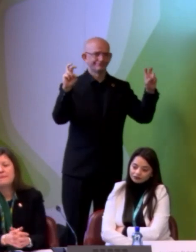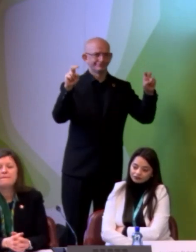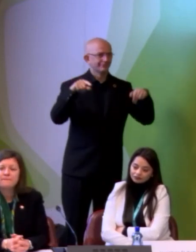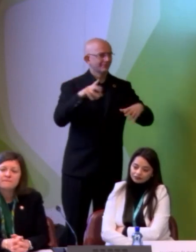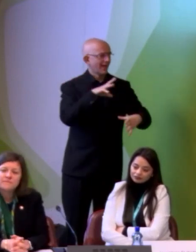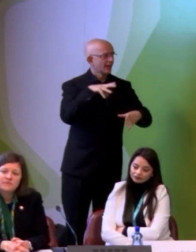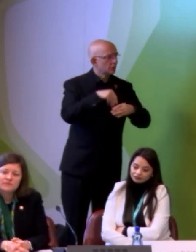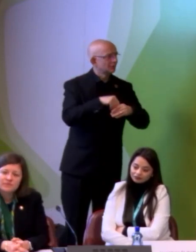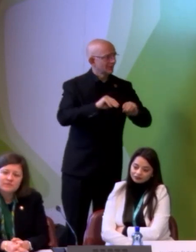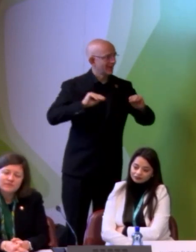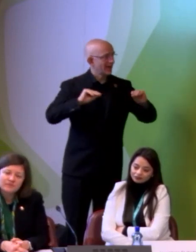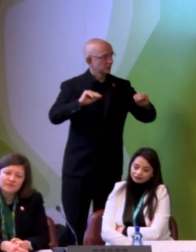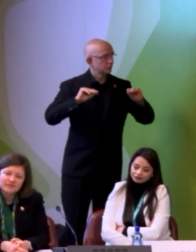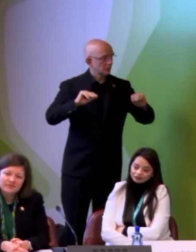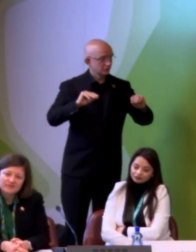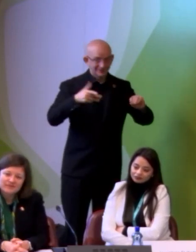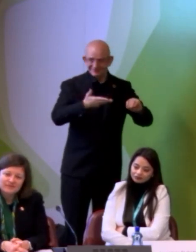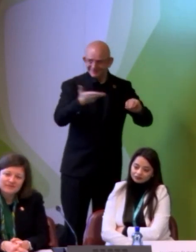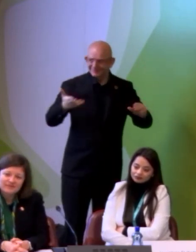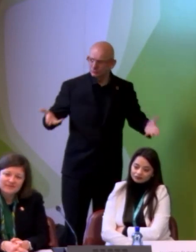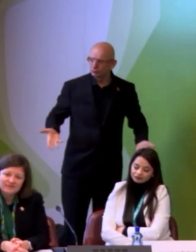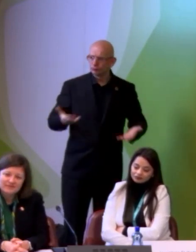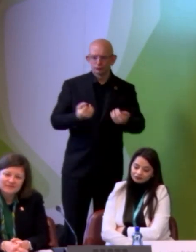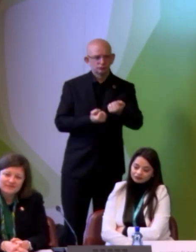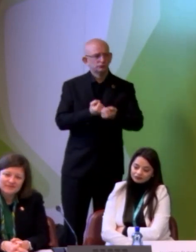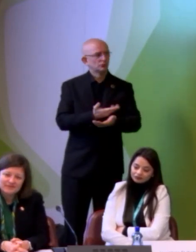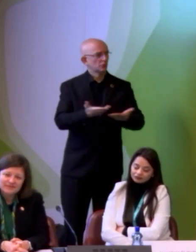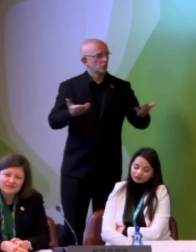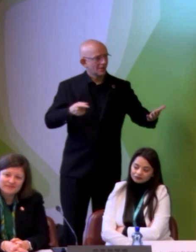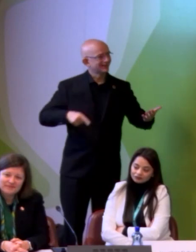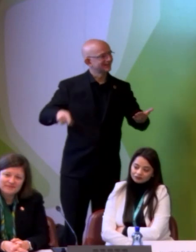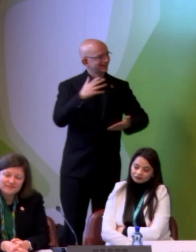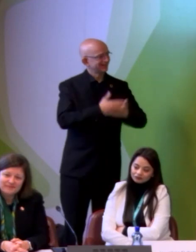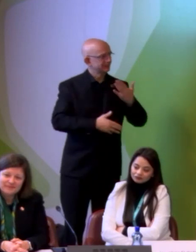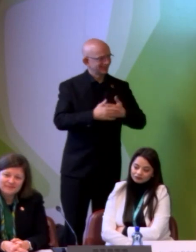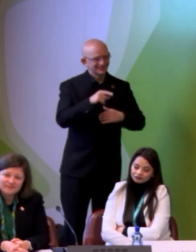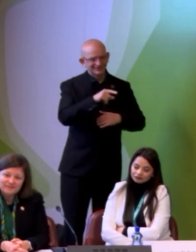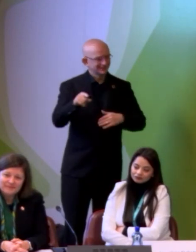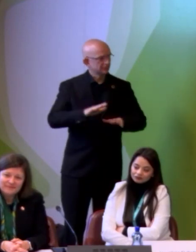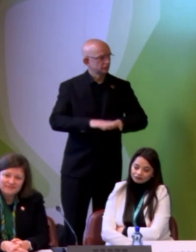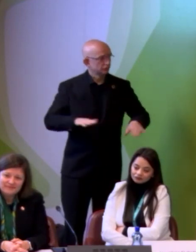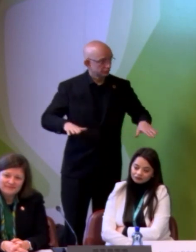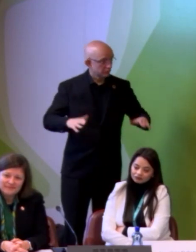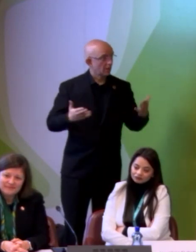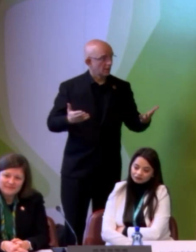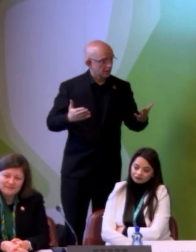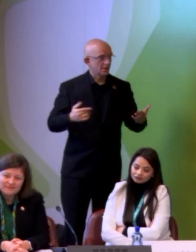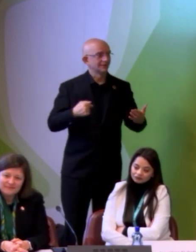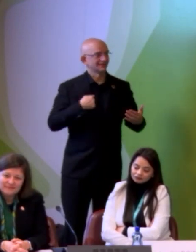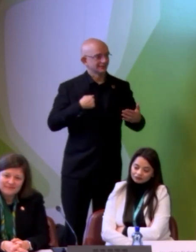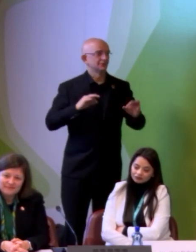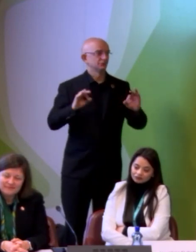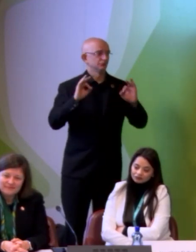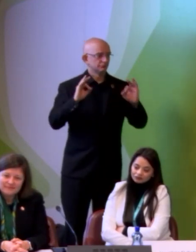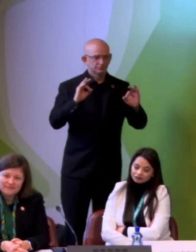with disabilities in particular. We really have come a long way in terms of availability of legislations, programs,